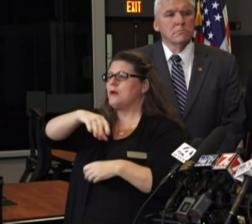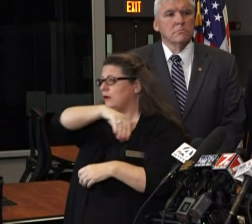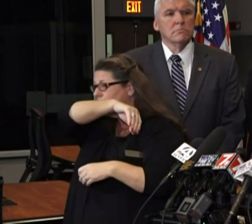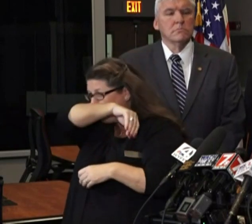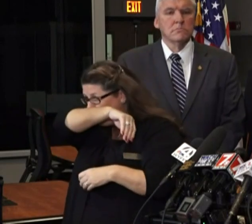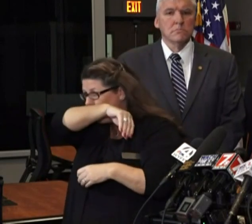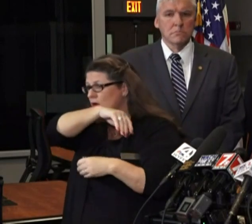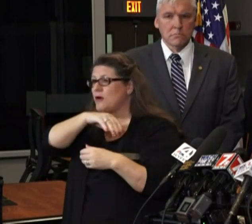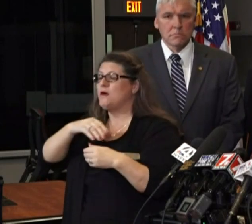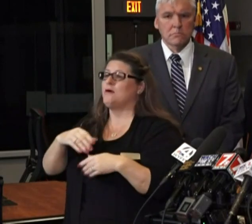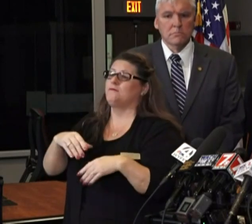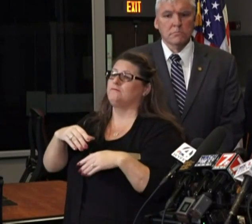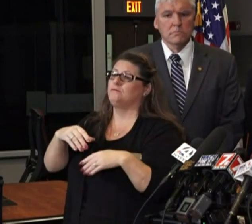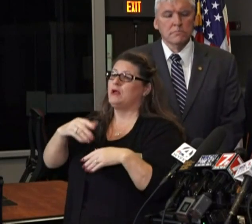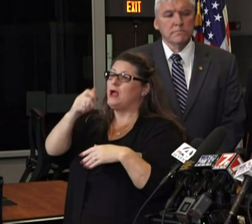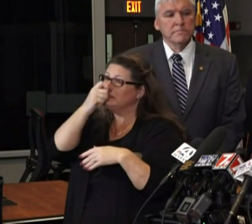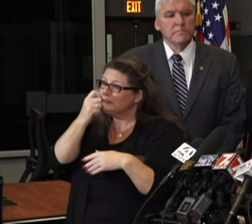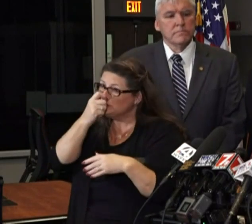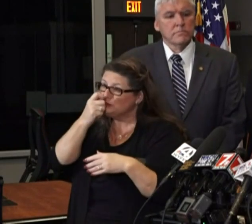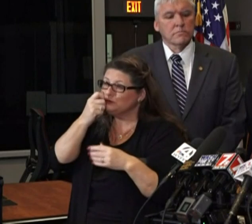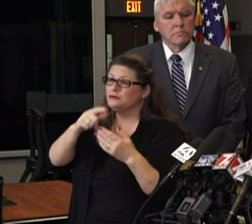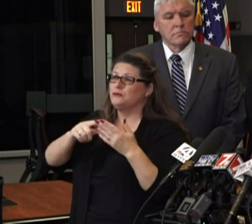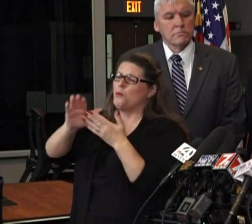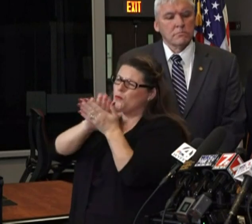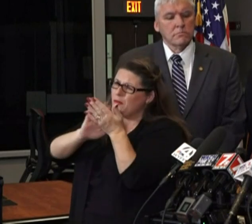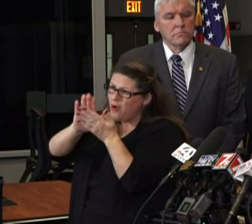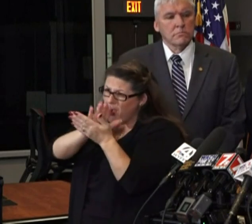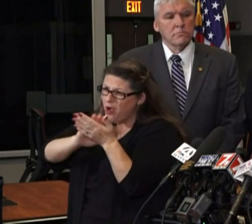soap and water, and staying home when sick.